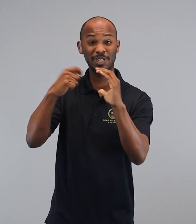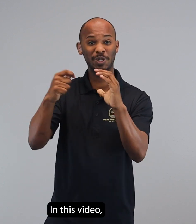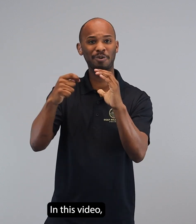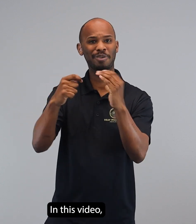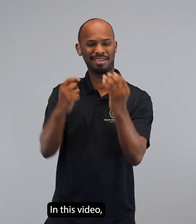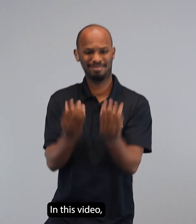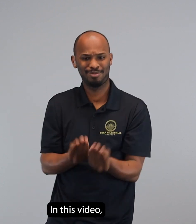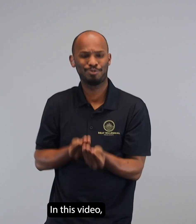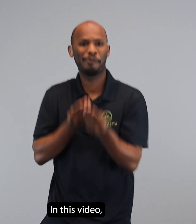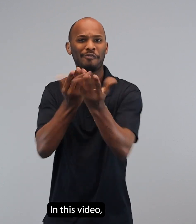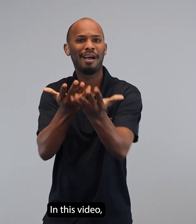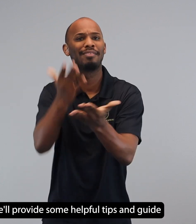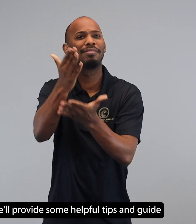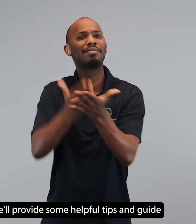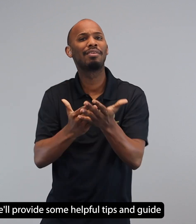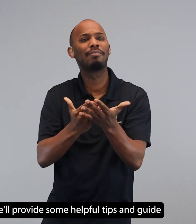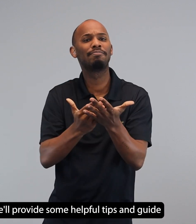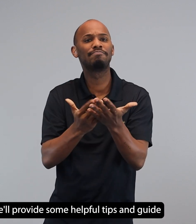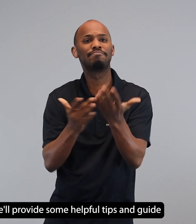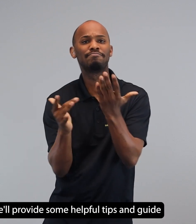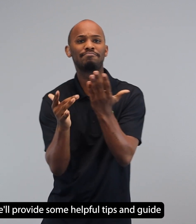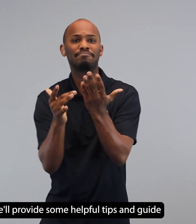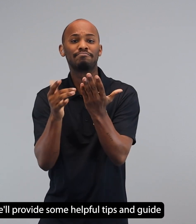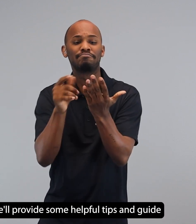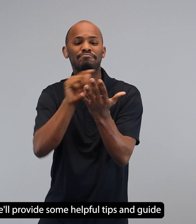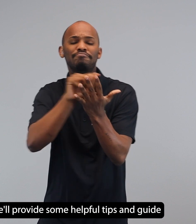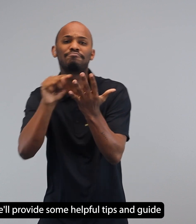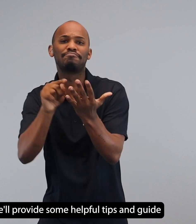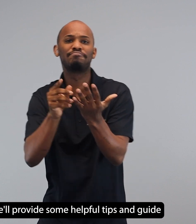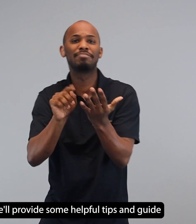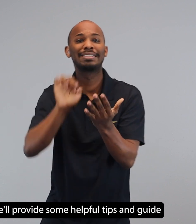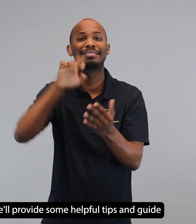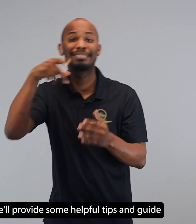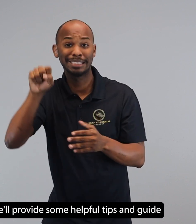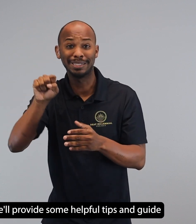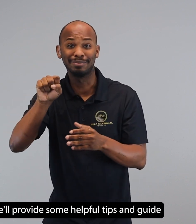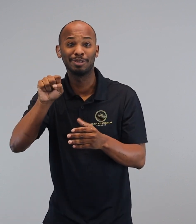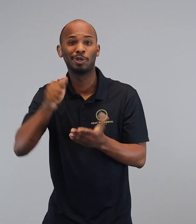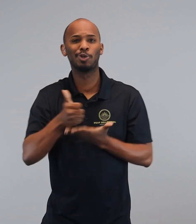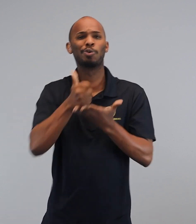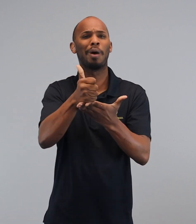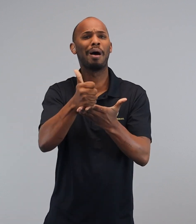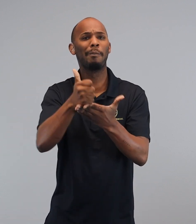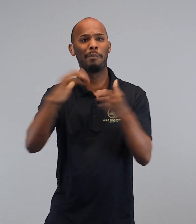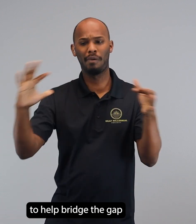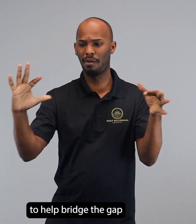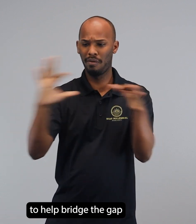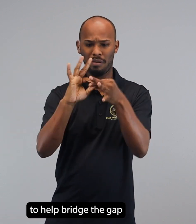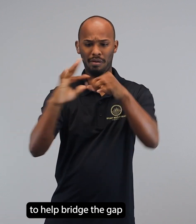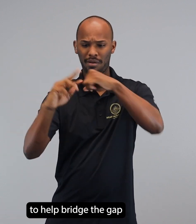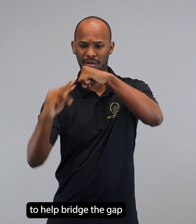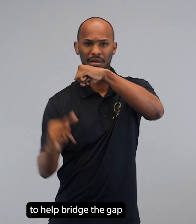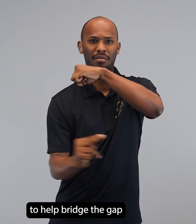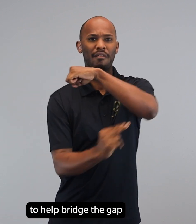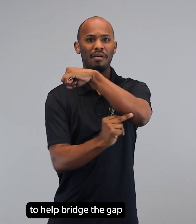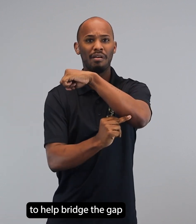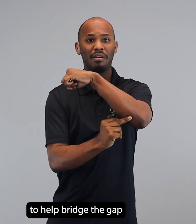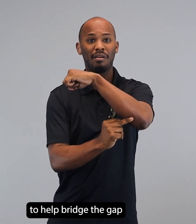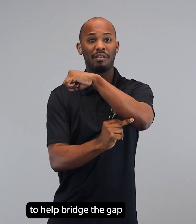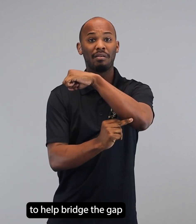In this video, we'll provide some helpful tips and guides to help bridge the gap